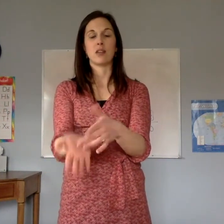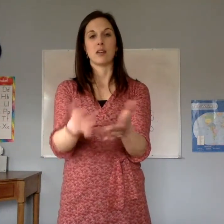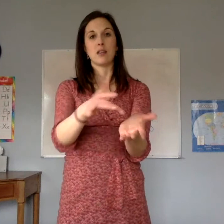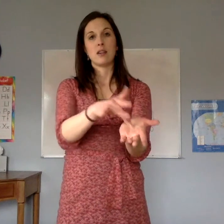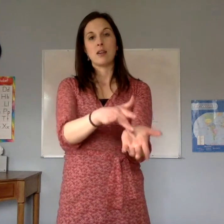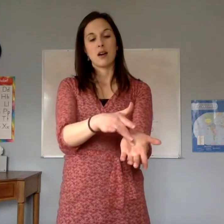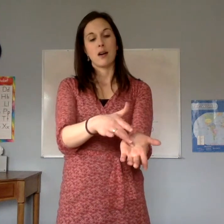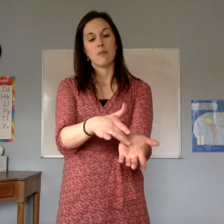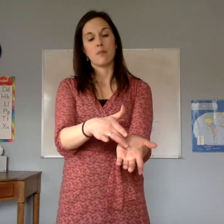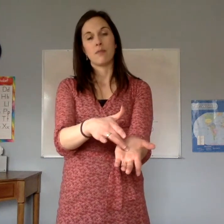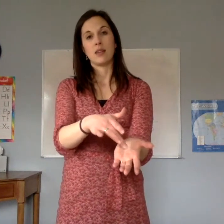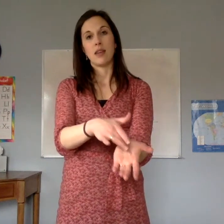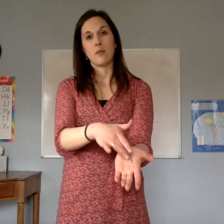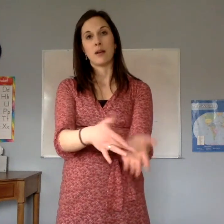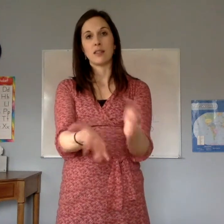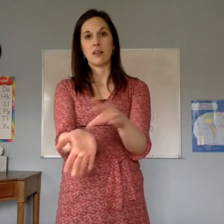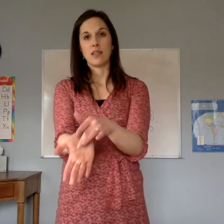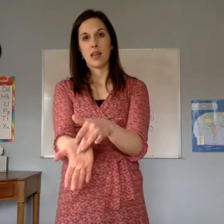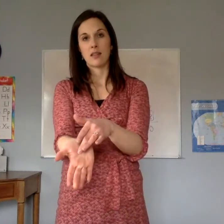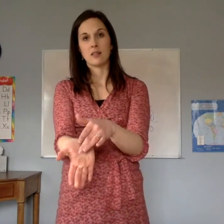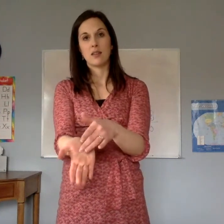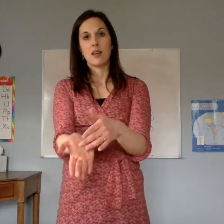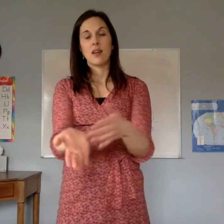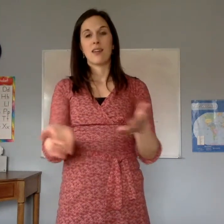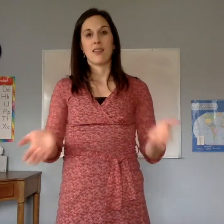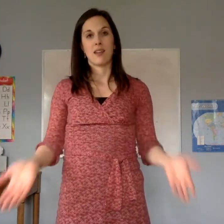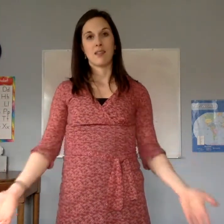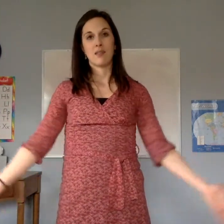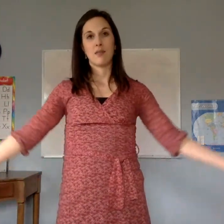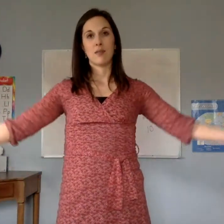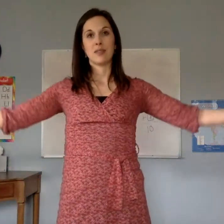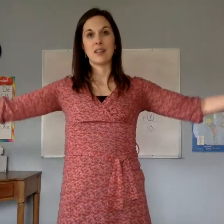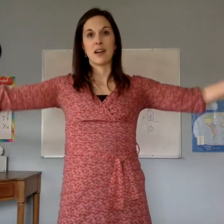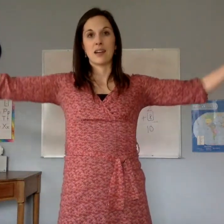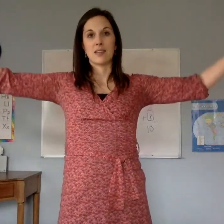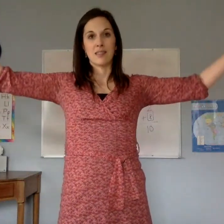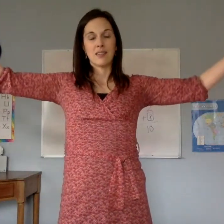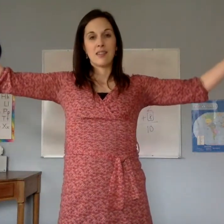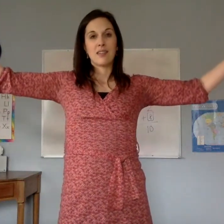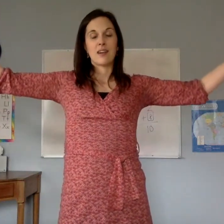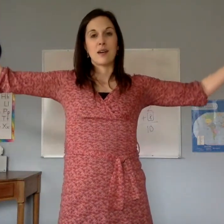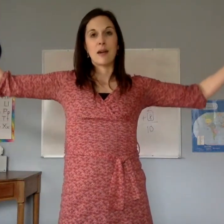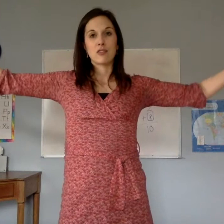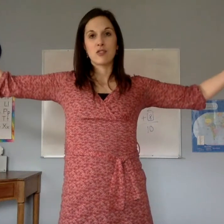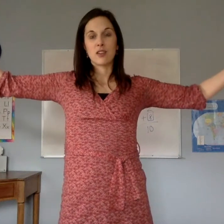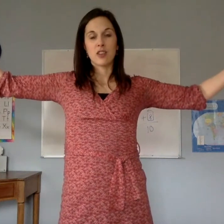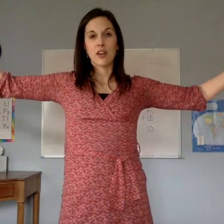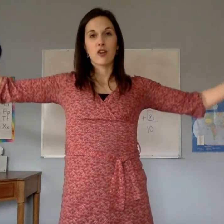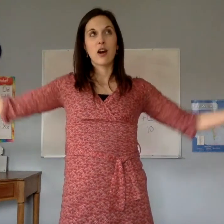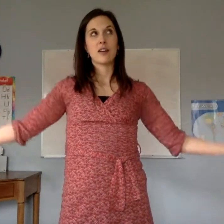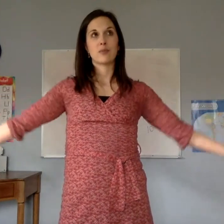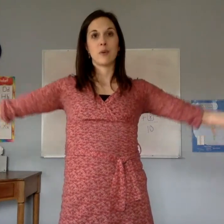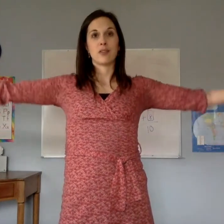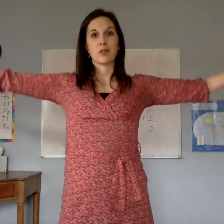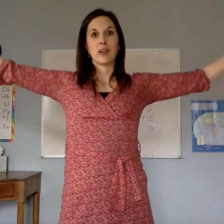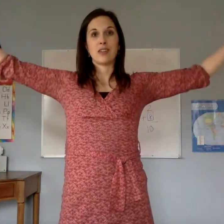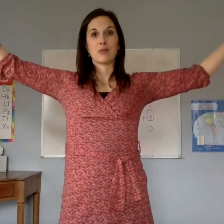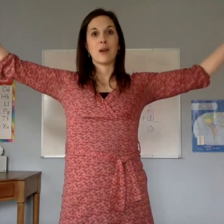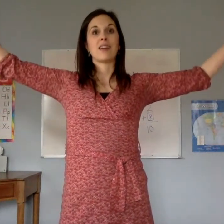the nail marks on his hands. And then the Messiah. Outstretched like a cross, but also like he's